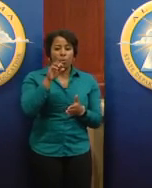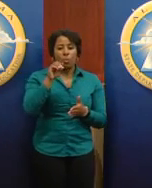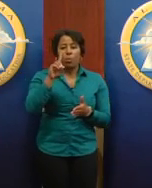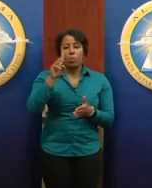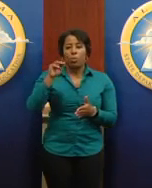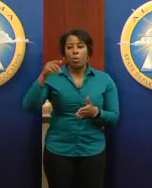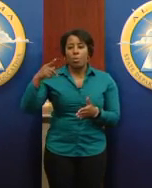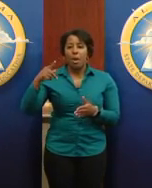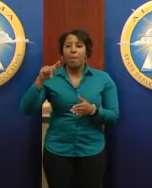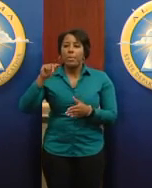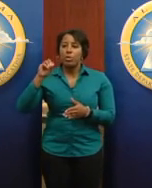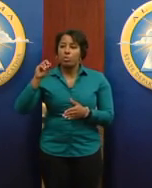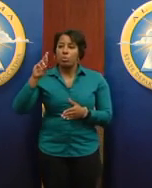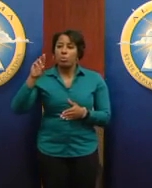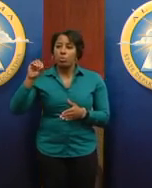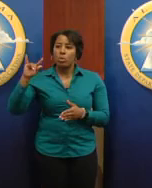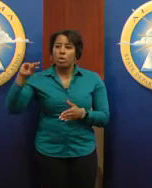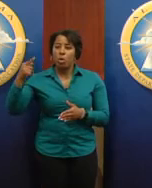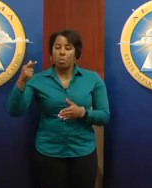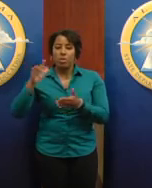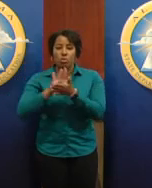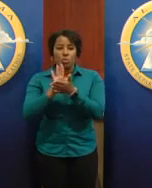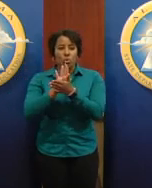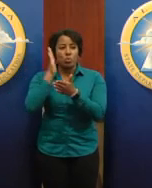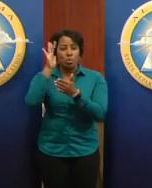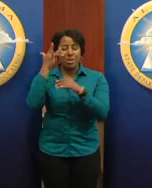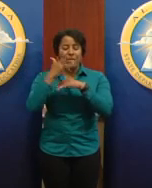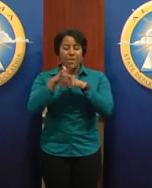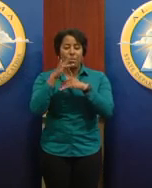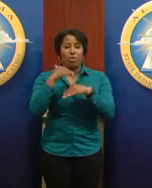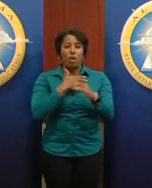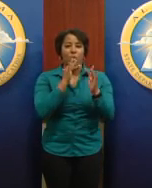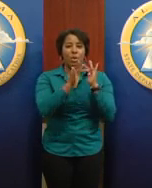the roadmap to reopening schools, will be available on our website,